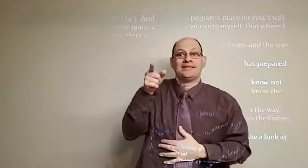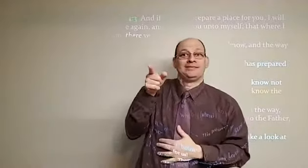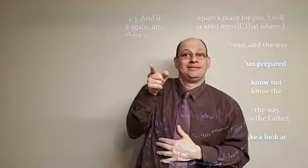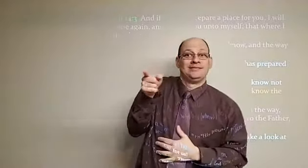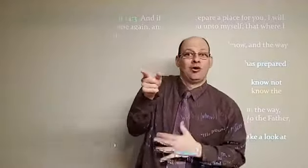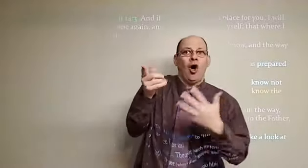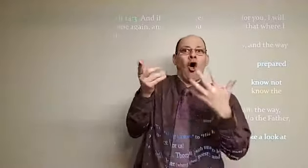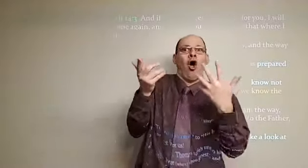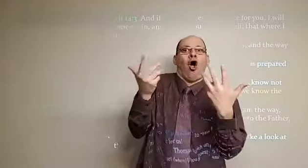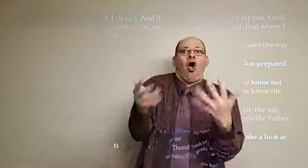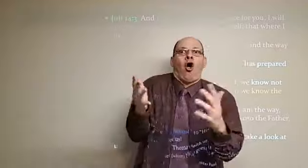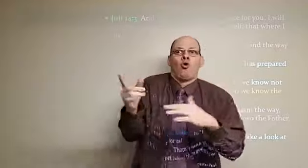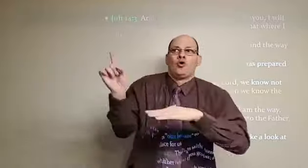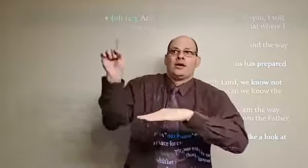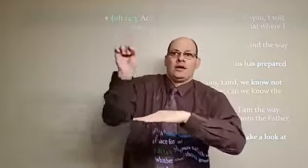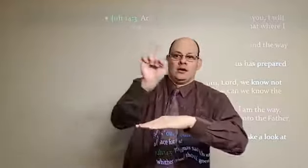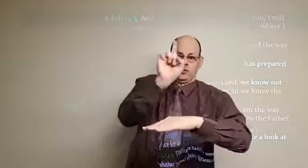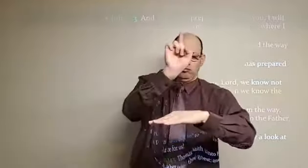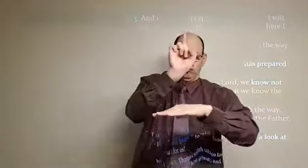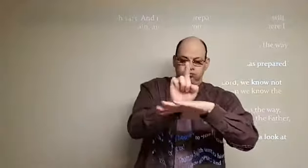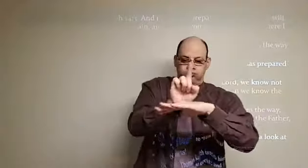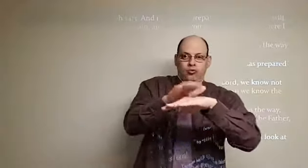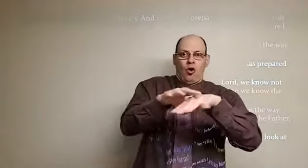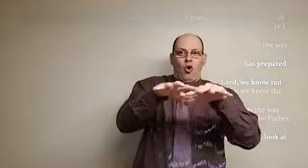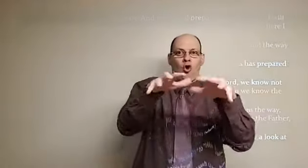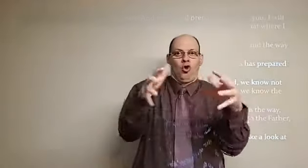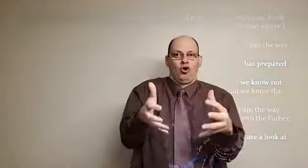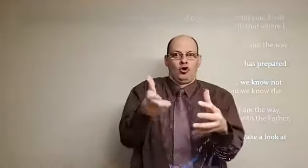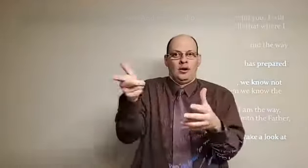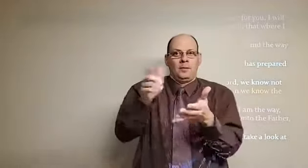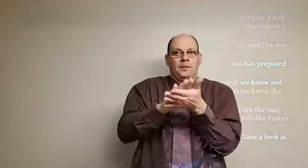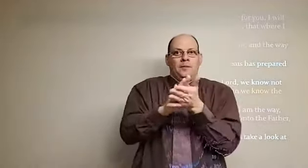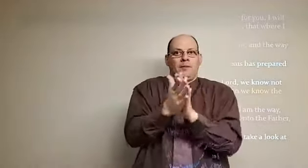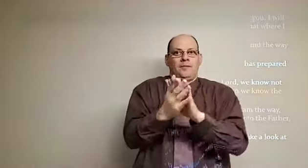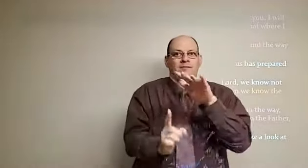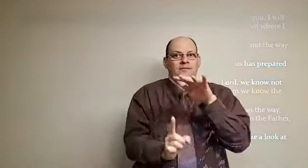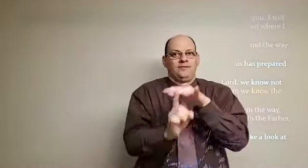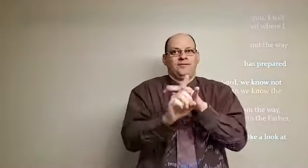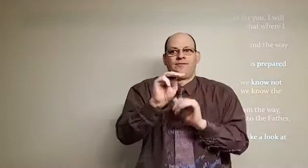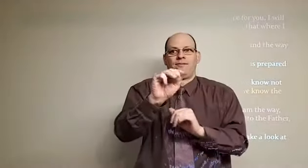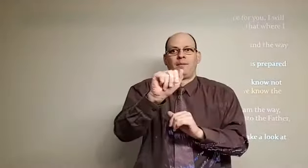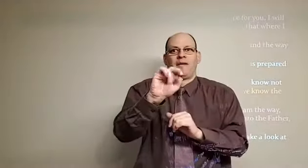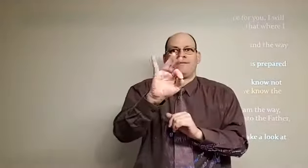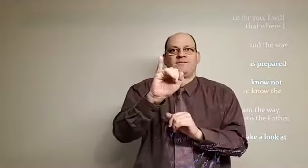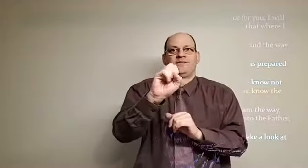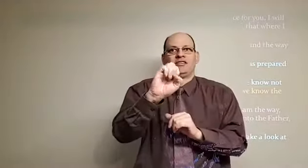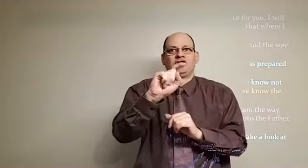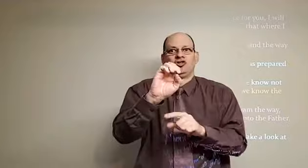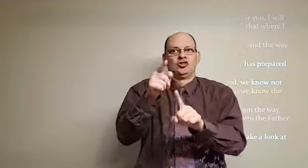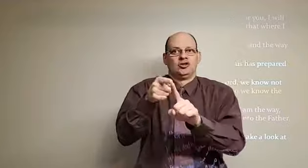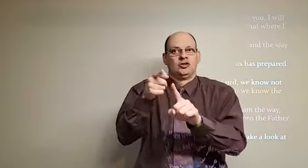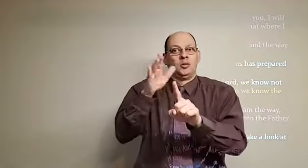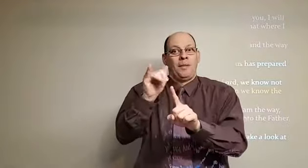the reason is because Jesus came to this world he became flesh he became